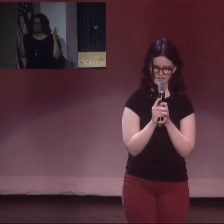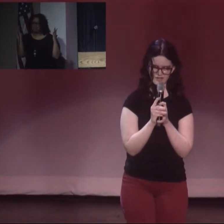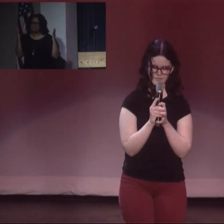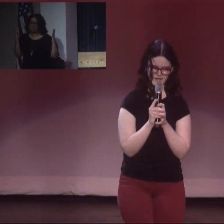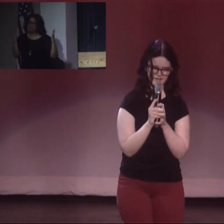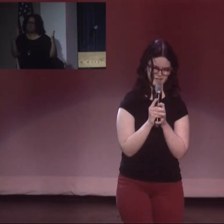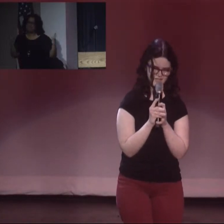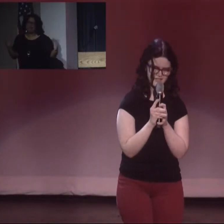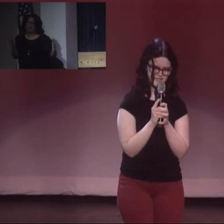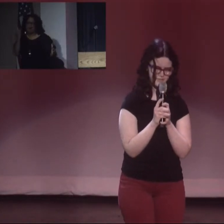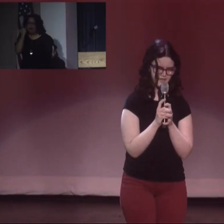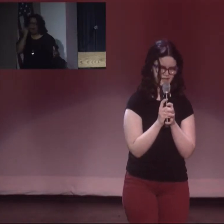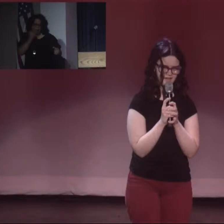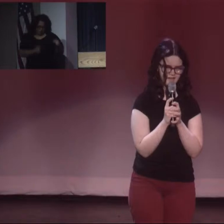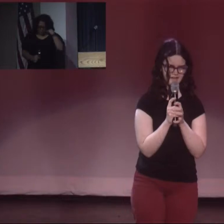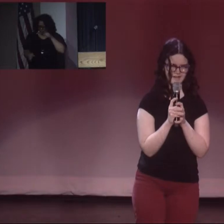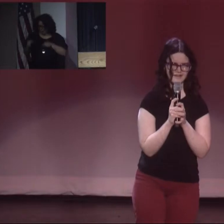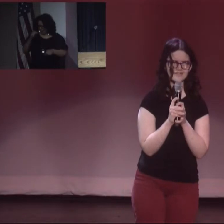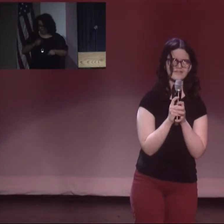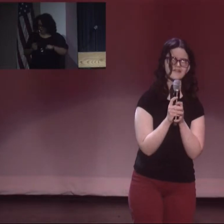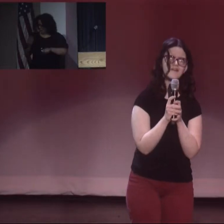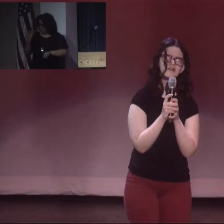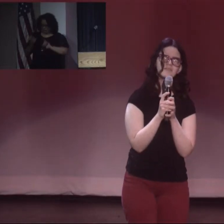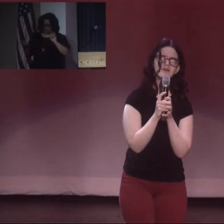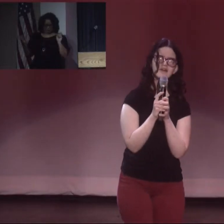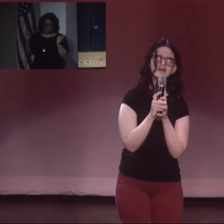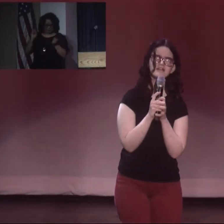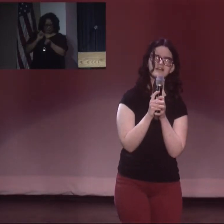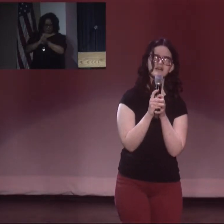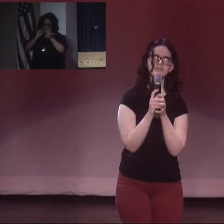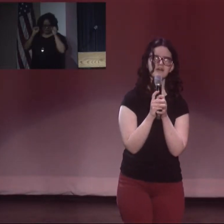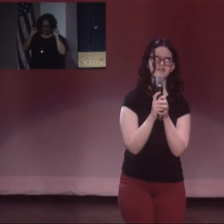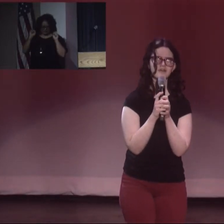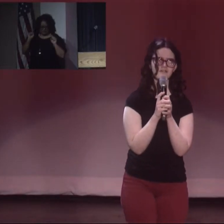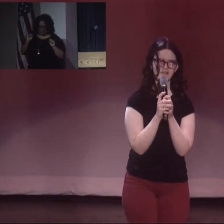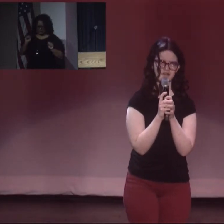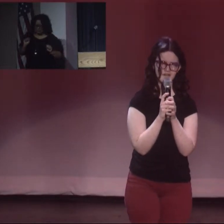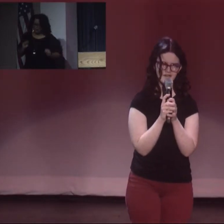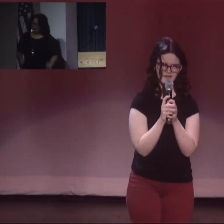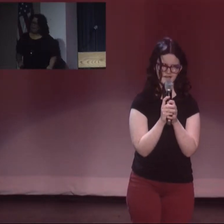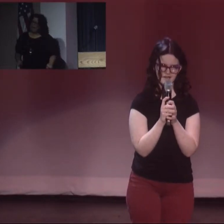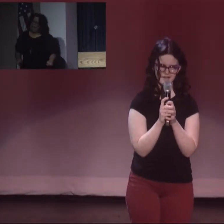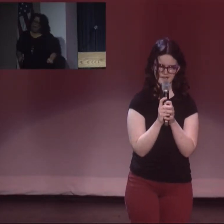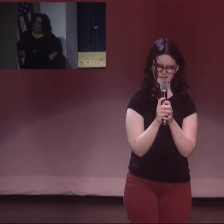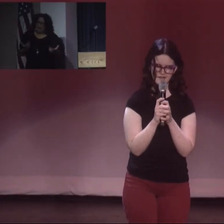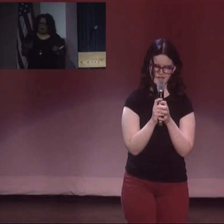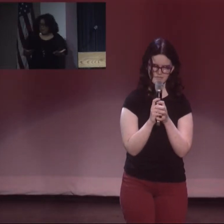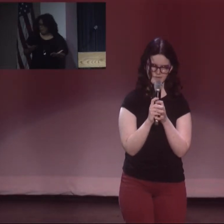I could go back and change the past, be a little braver than I have.